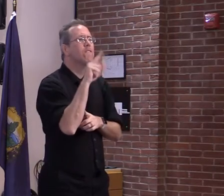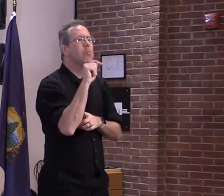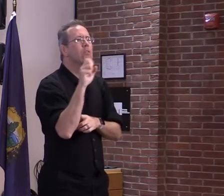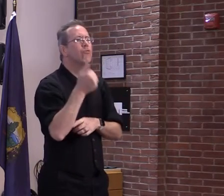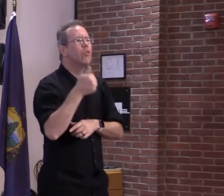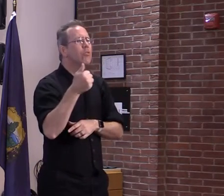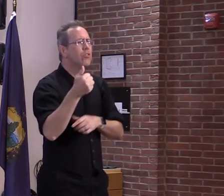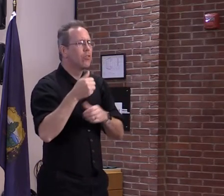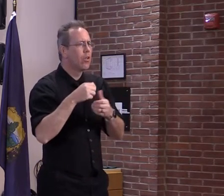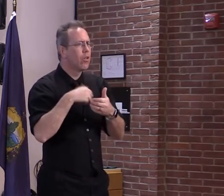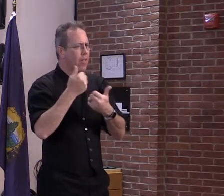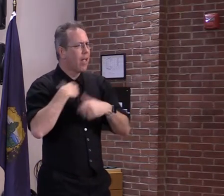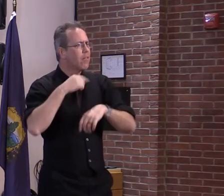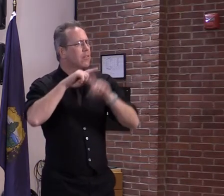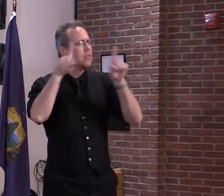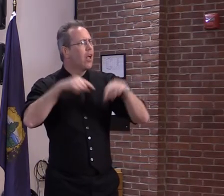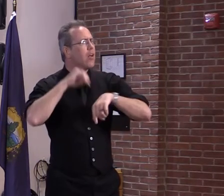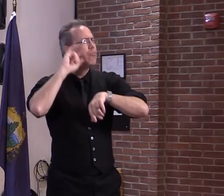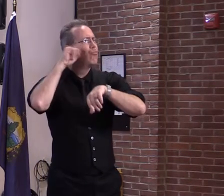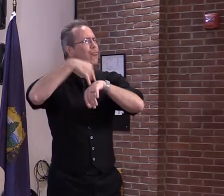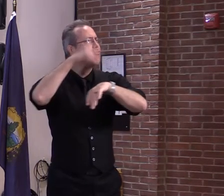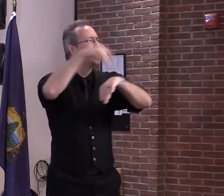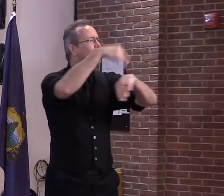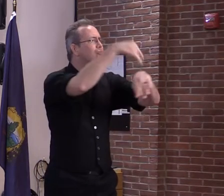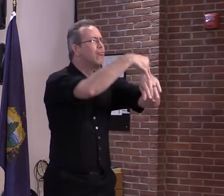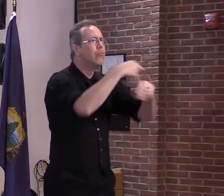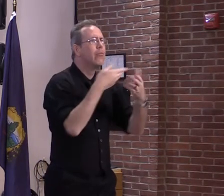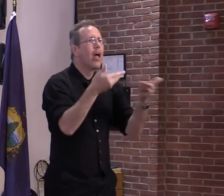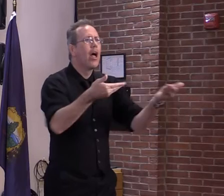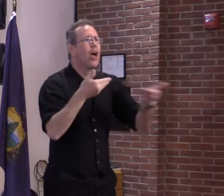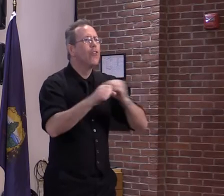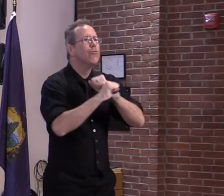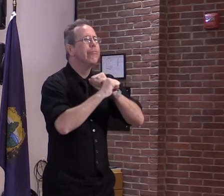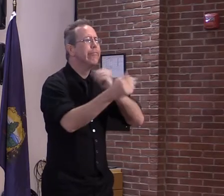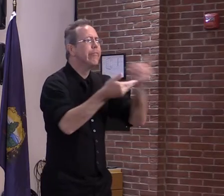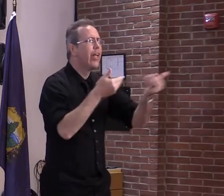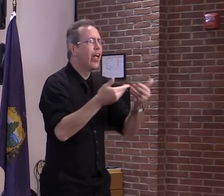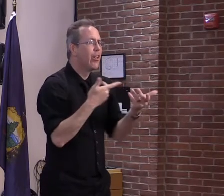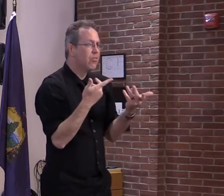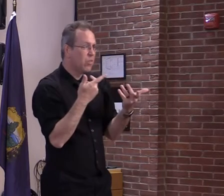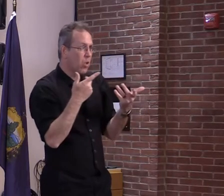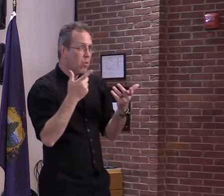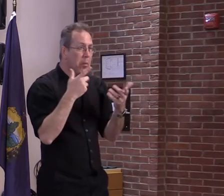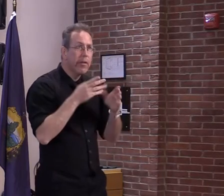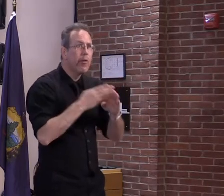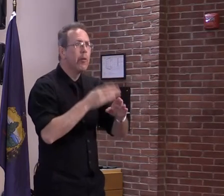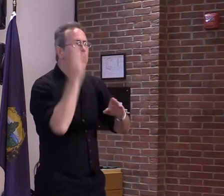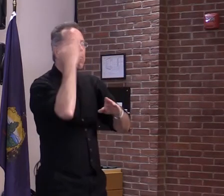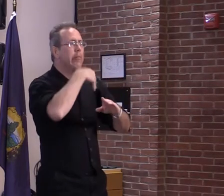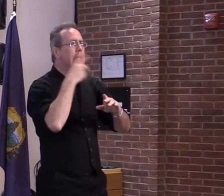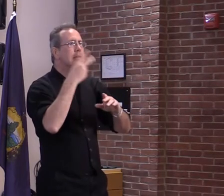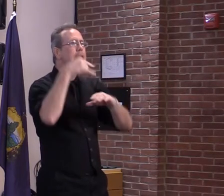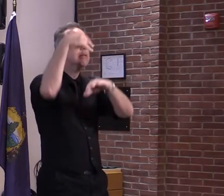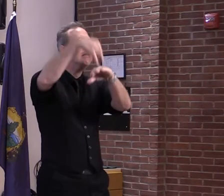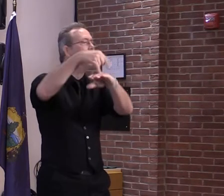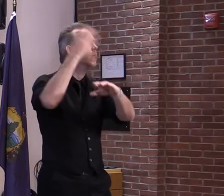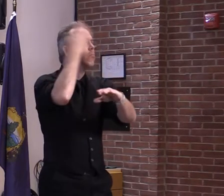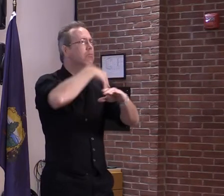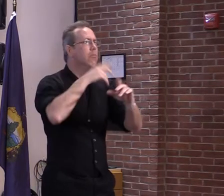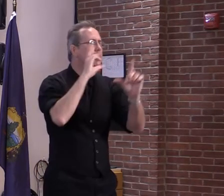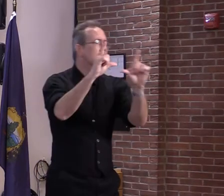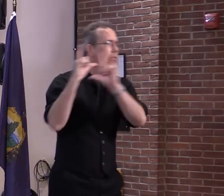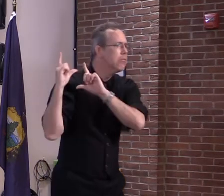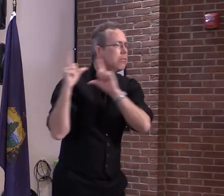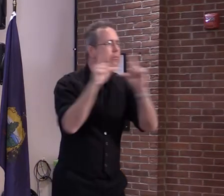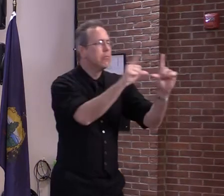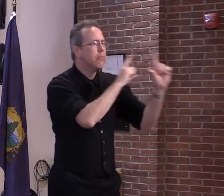nature would be picked up by V-Trans employees if they were positioned in the right-of-way of state highway. However, it doesn't seem that this is